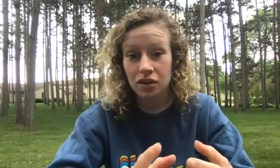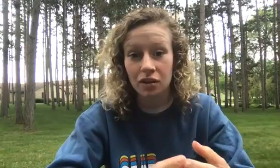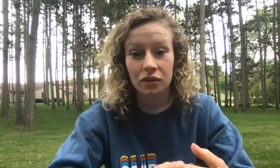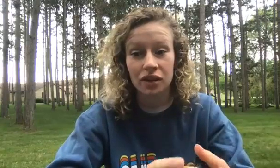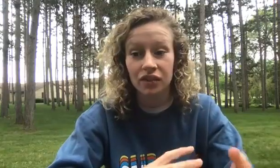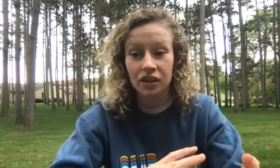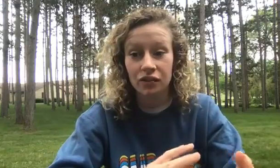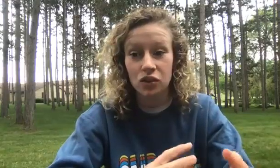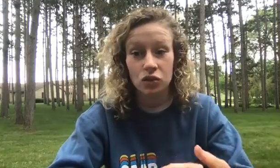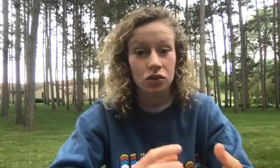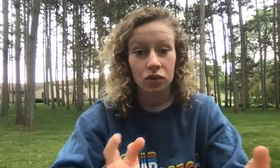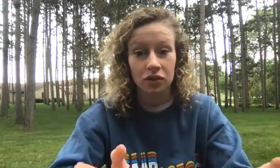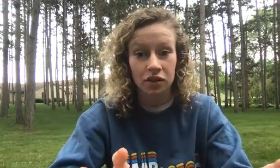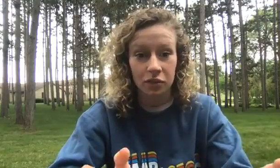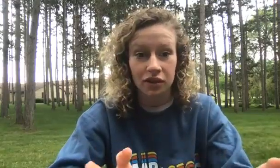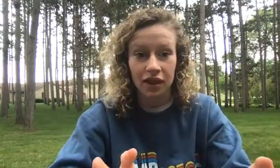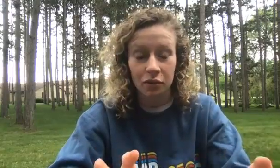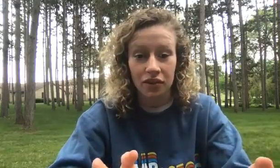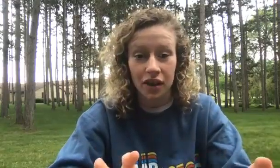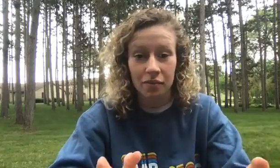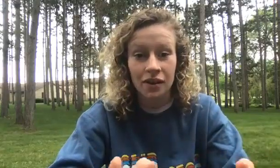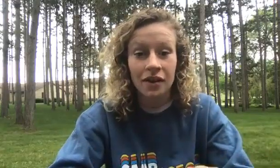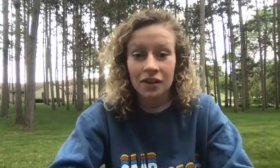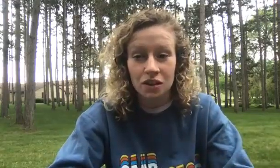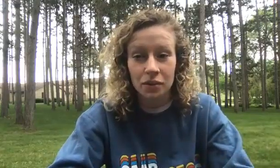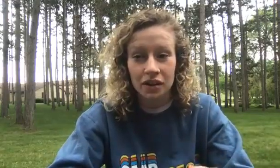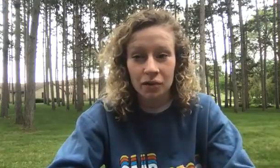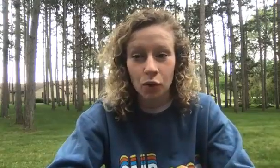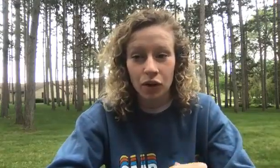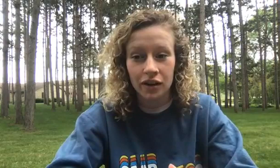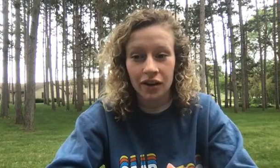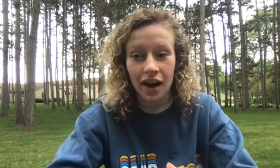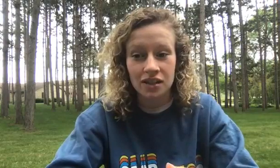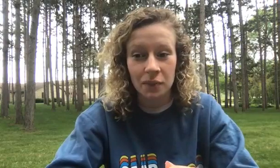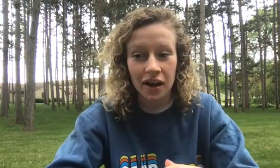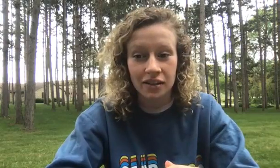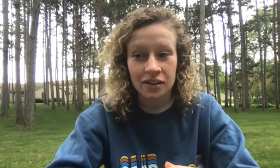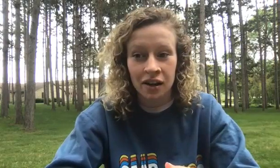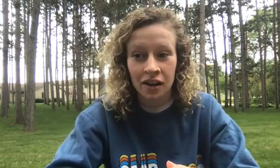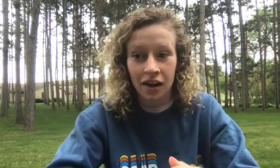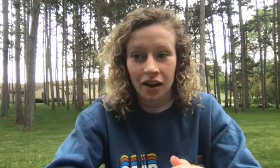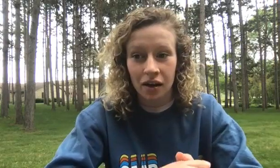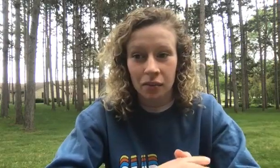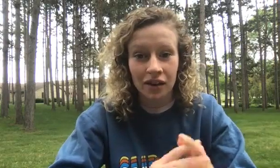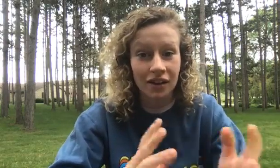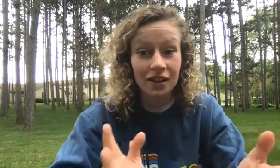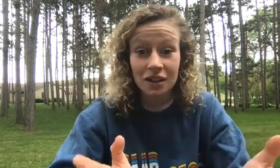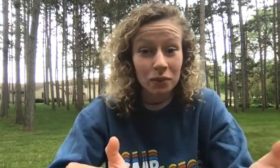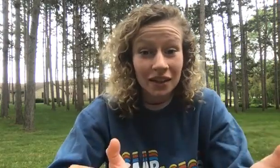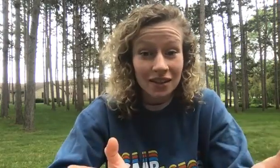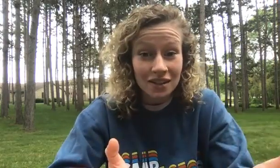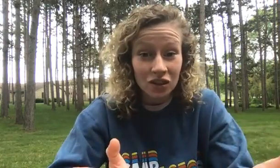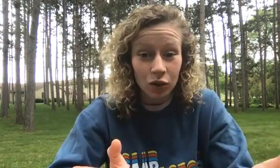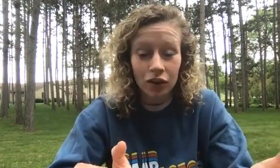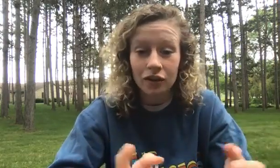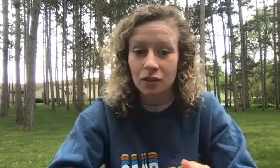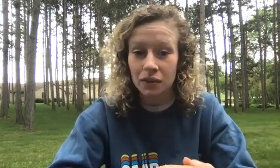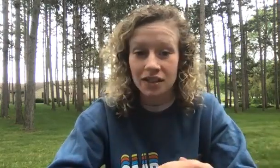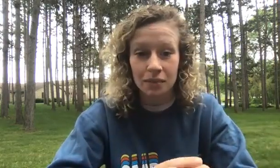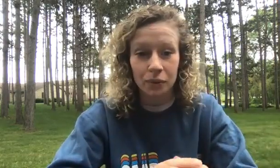with different individuals in order to communicate with them. It's a pretty important aspect, and it's pretty easy to learn. It's pretty simple,